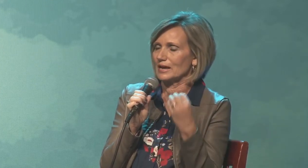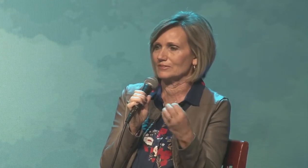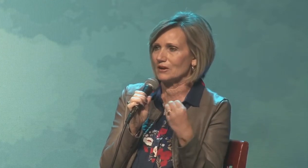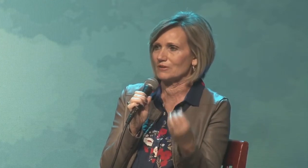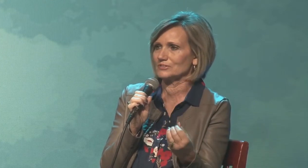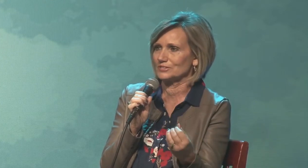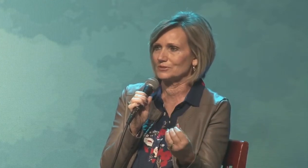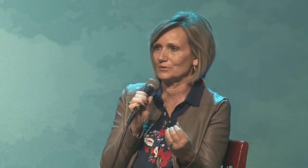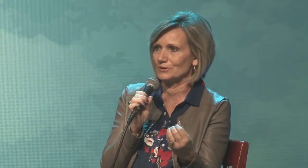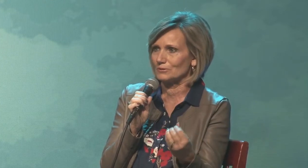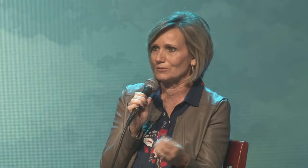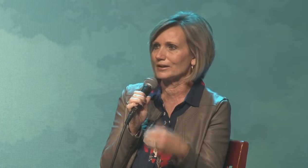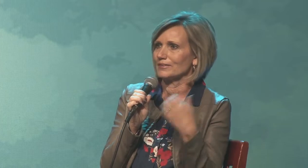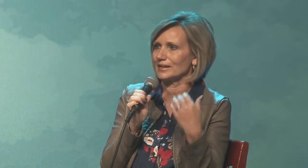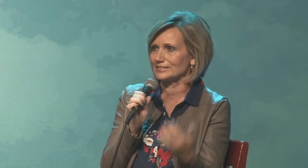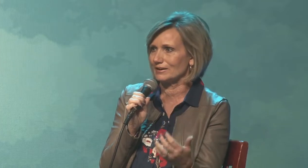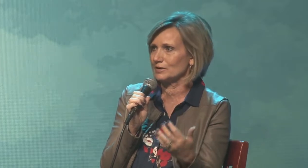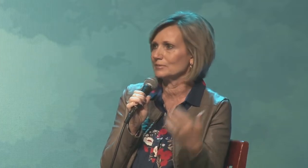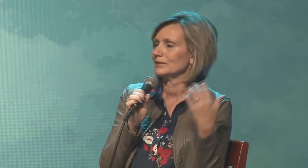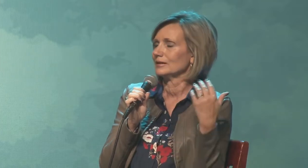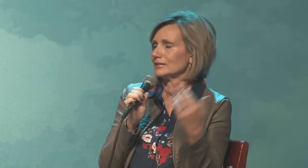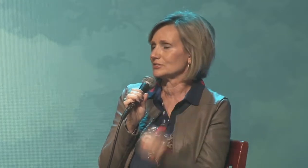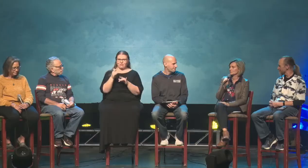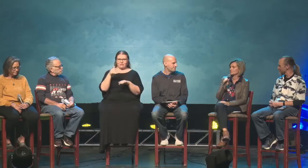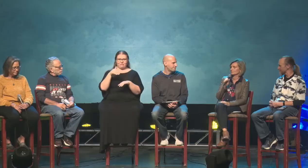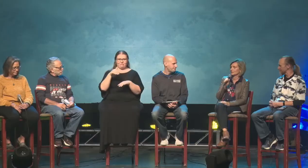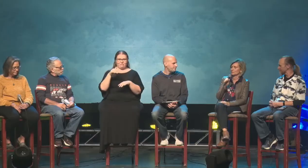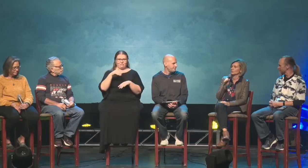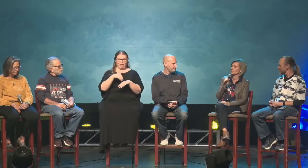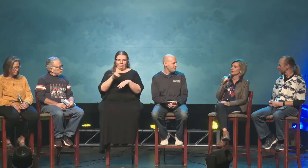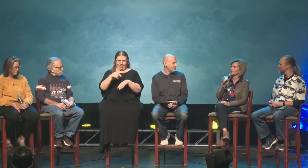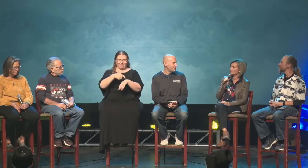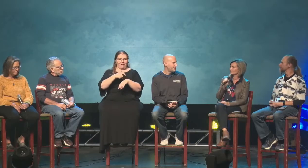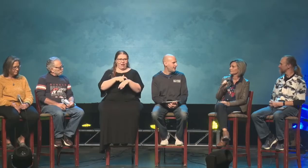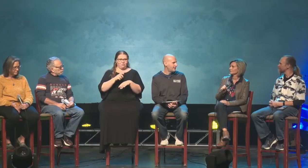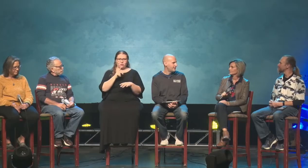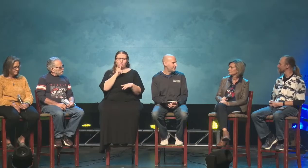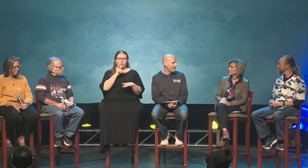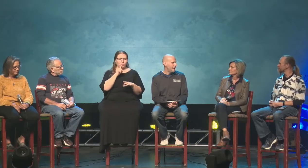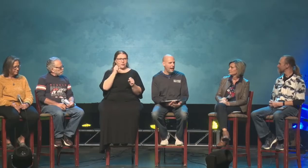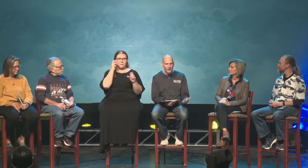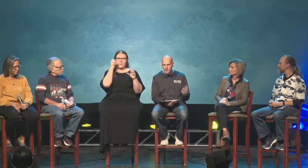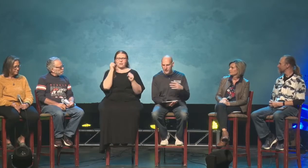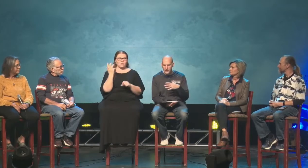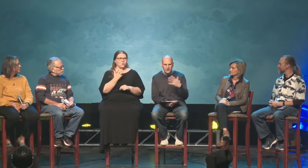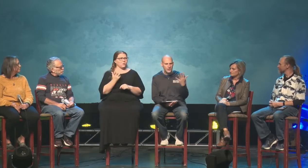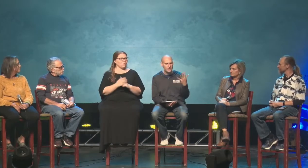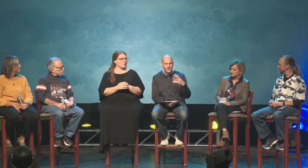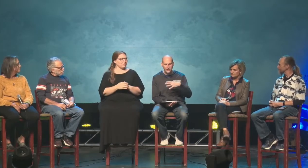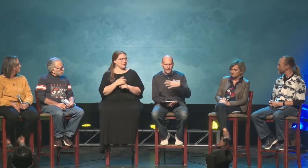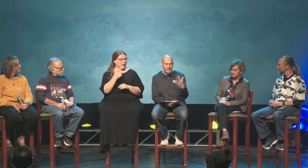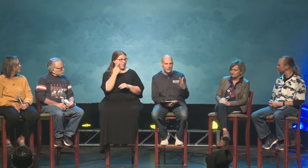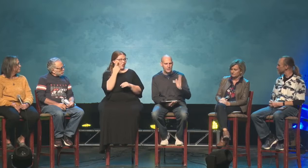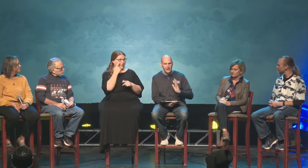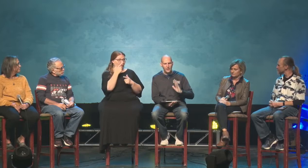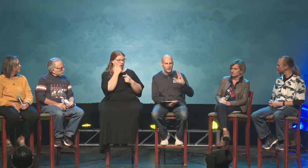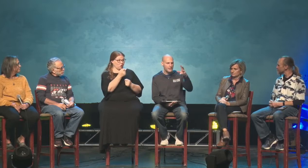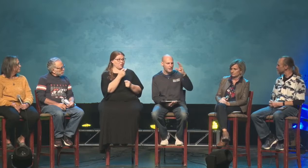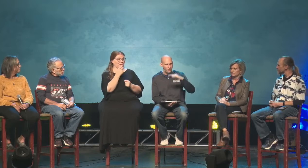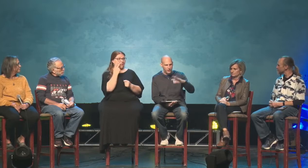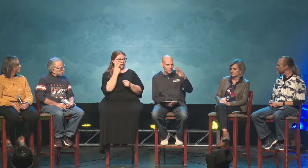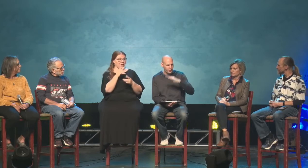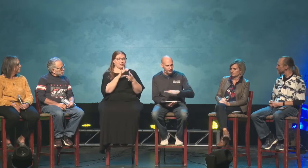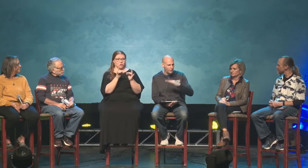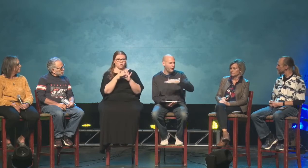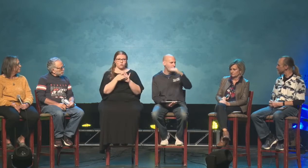with you about having that conversation with our Lord at that time just kind of blew me away. Yeah. I thought that was interesting looking at that story, like how